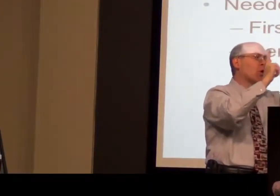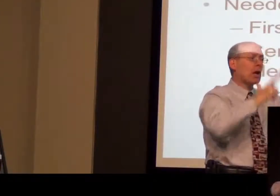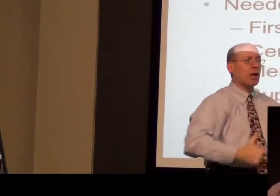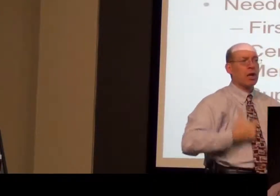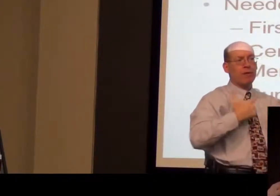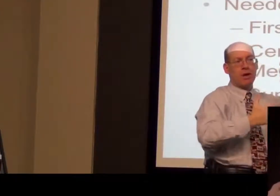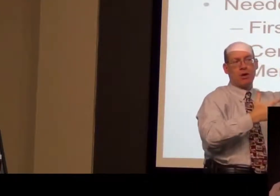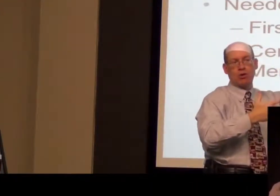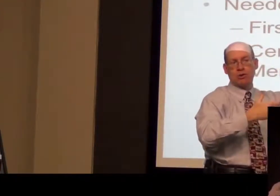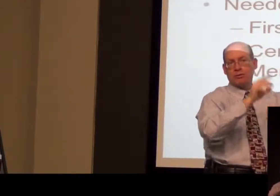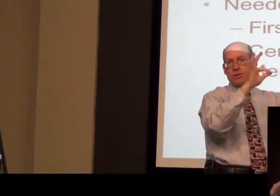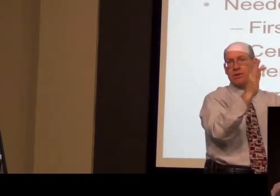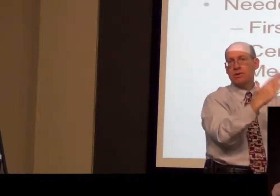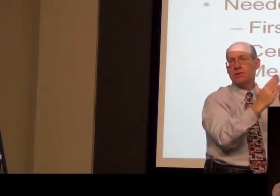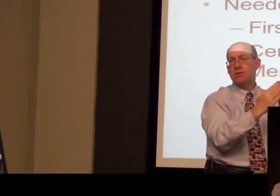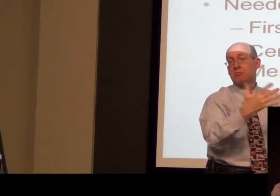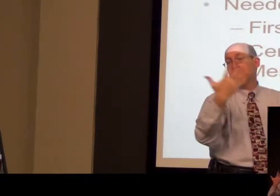located in residents of DC.